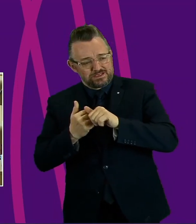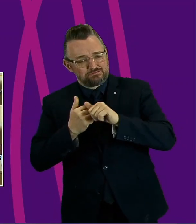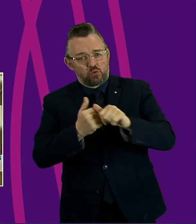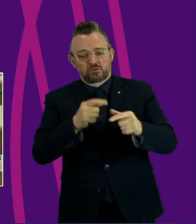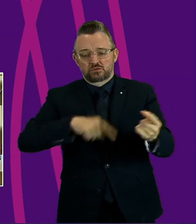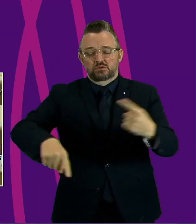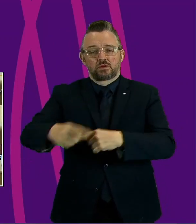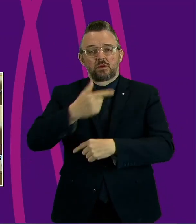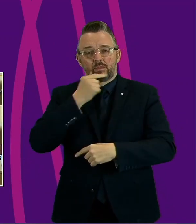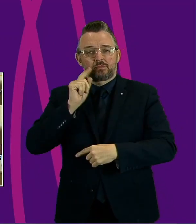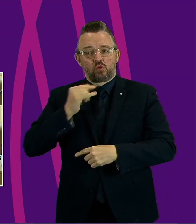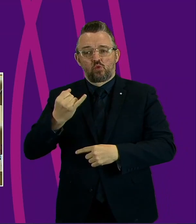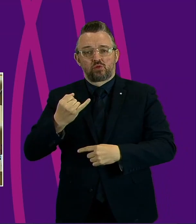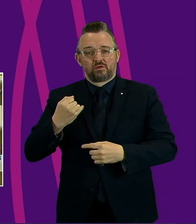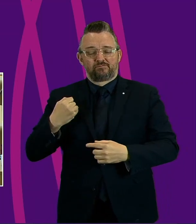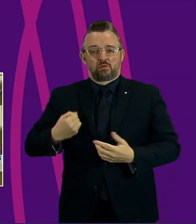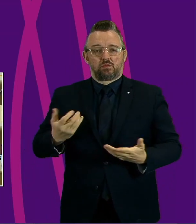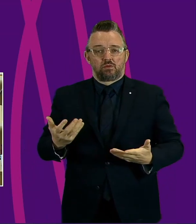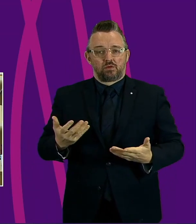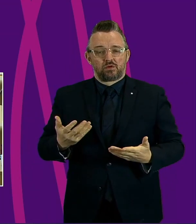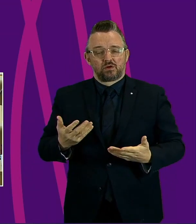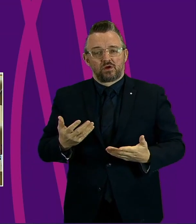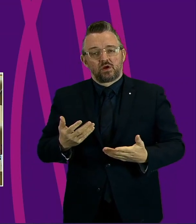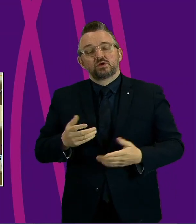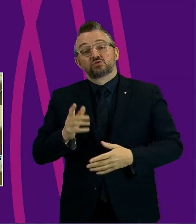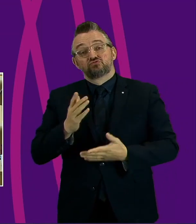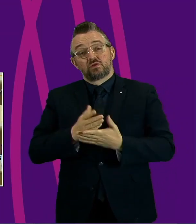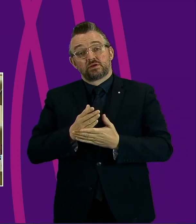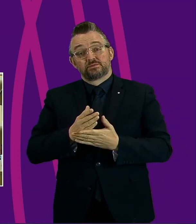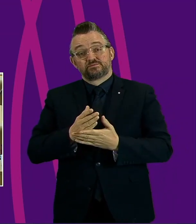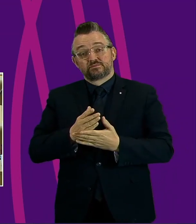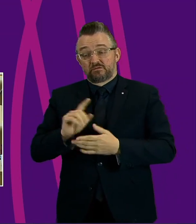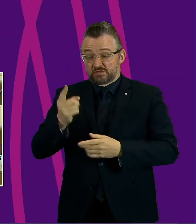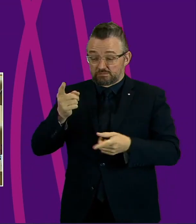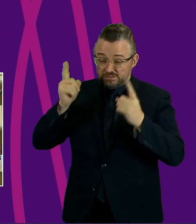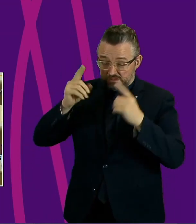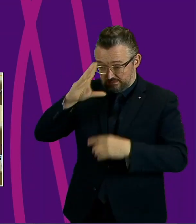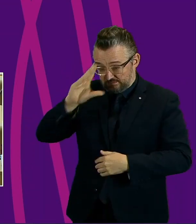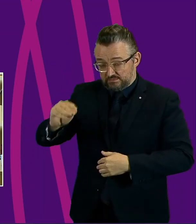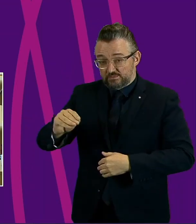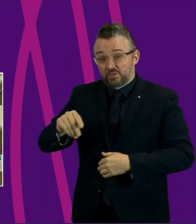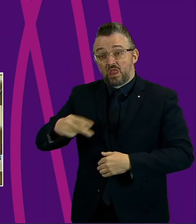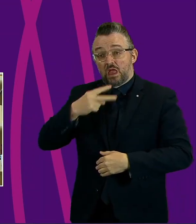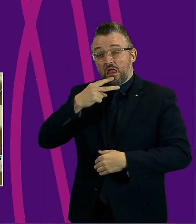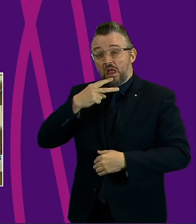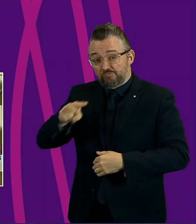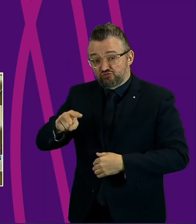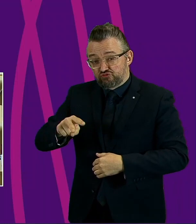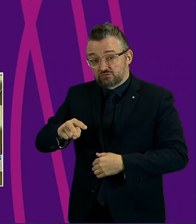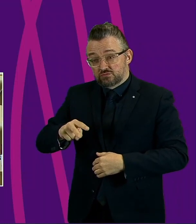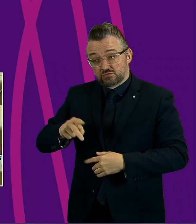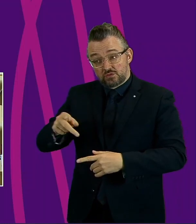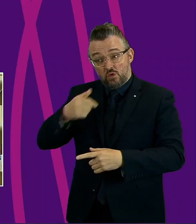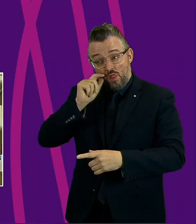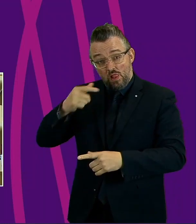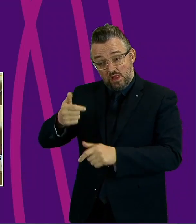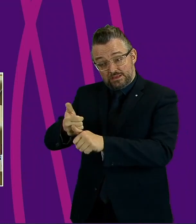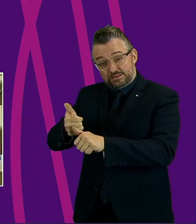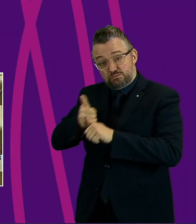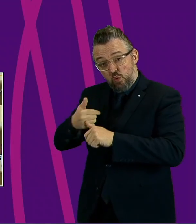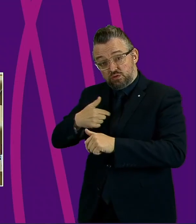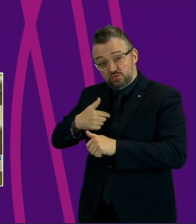people they take care of. So, First Minister, this afternoon, will the Scottish Government back our proposals